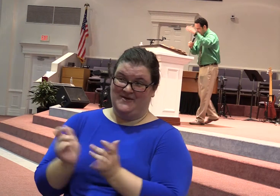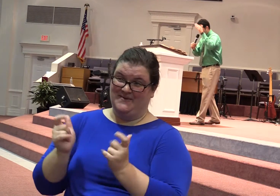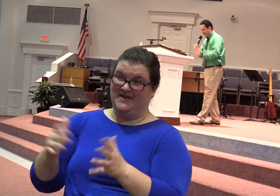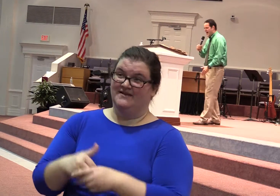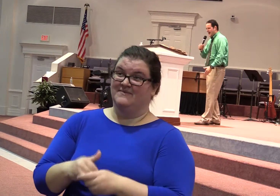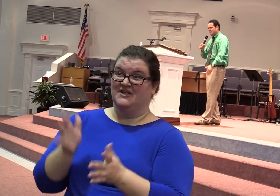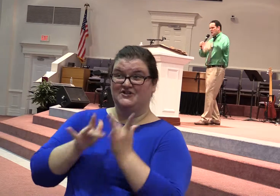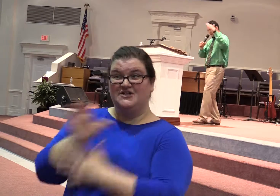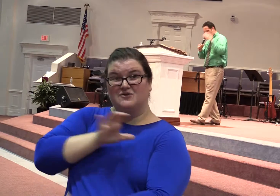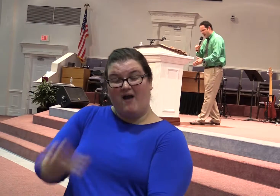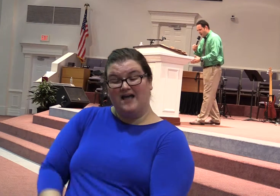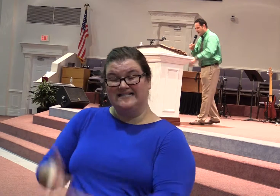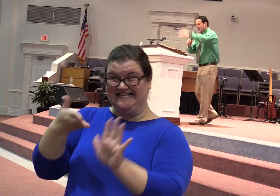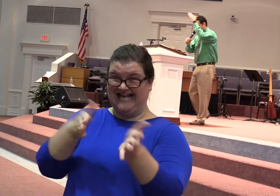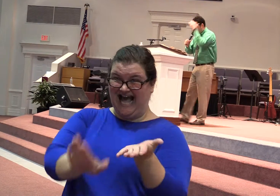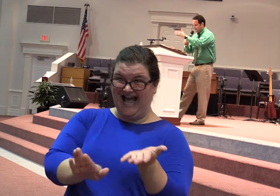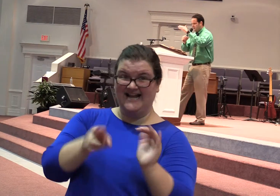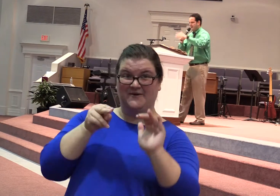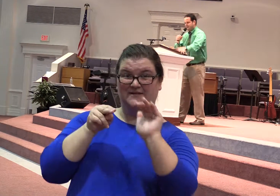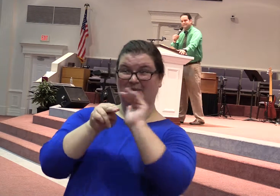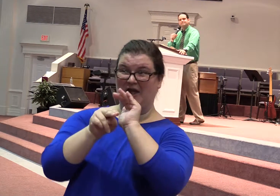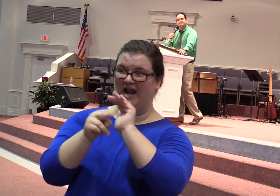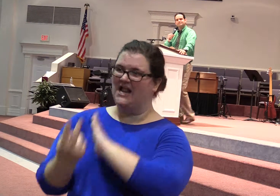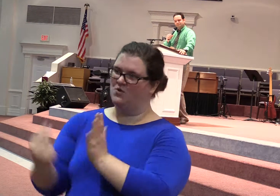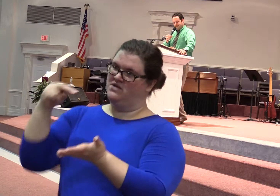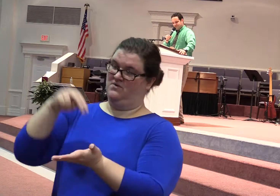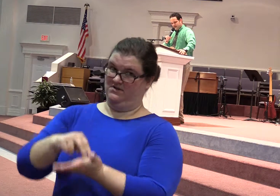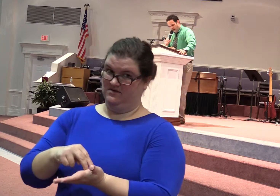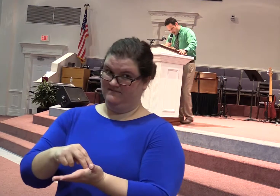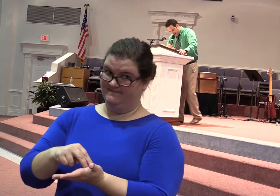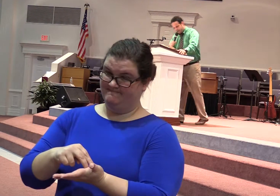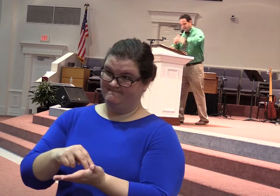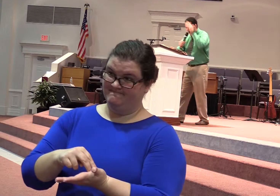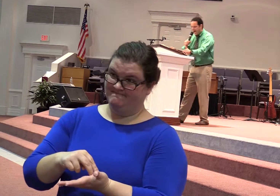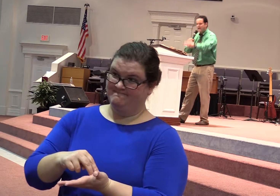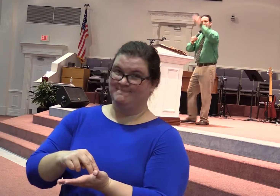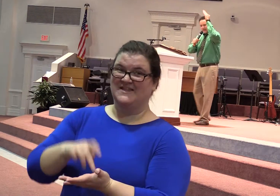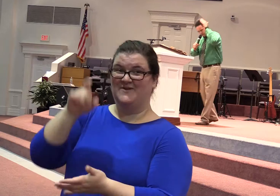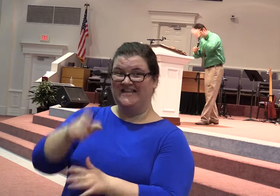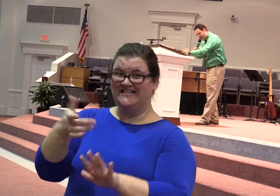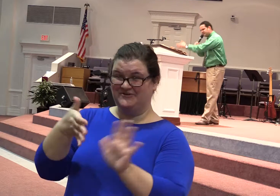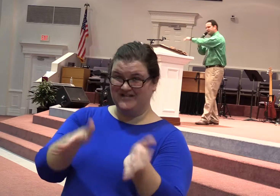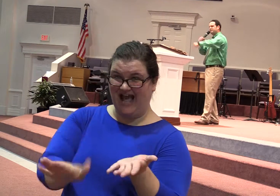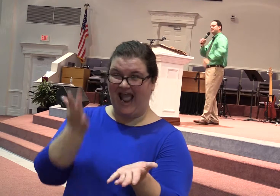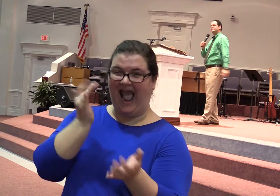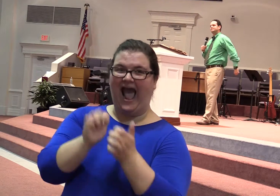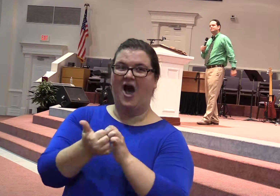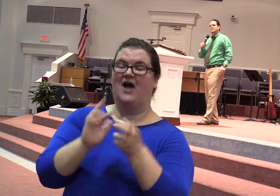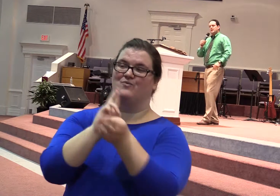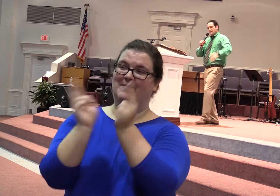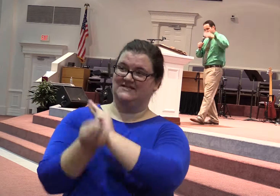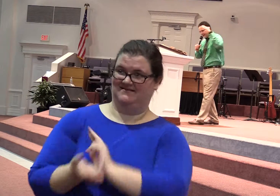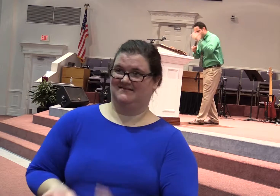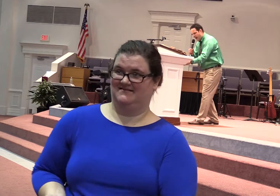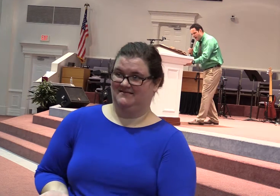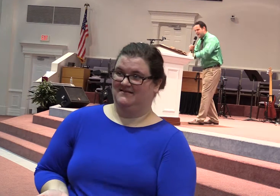Jesus Christ died, was buried, and resurrected. And we need to die in repentance.